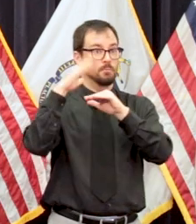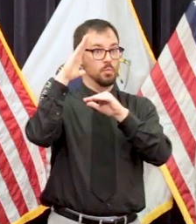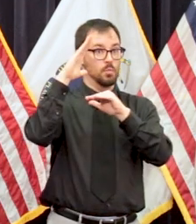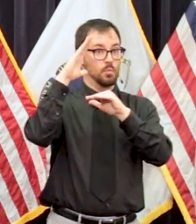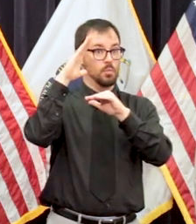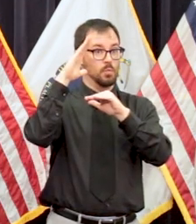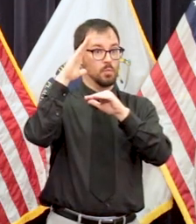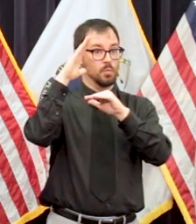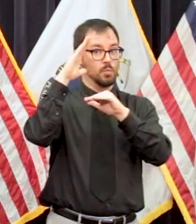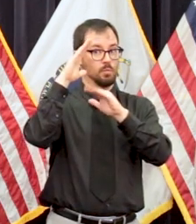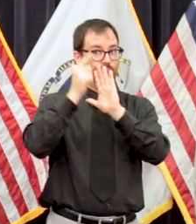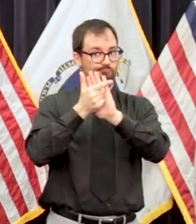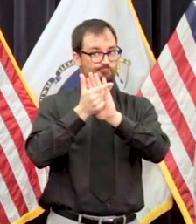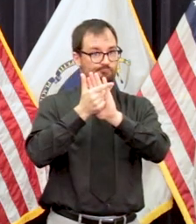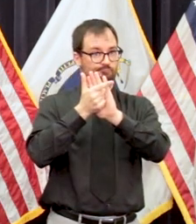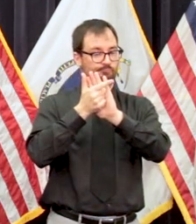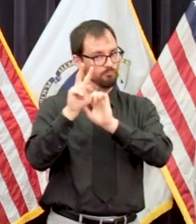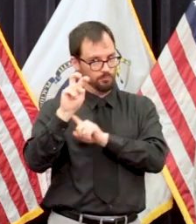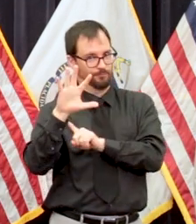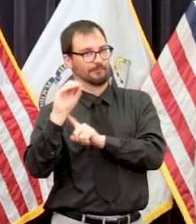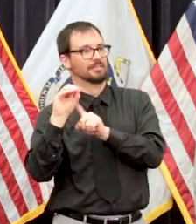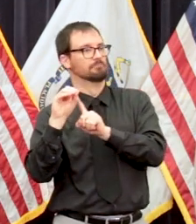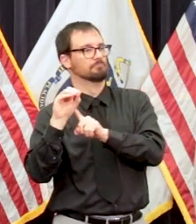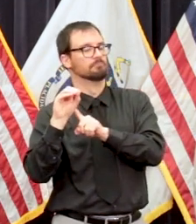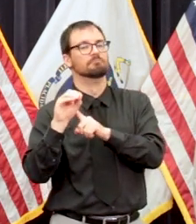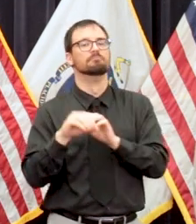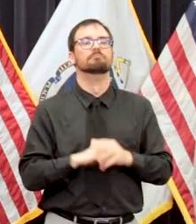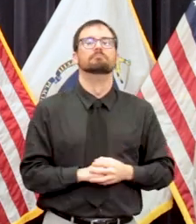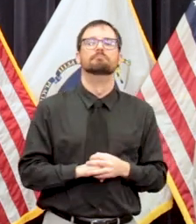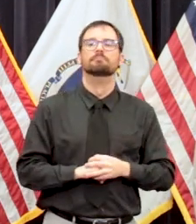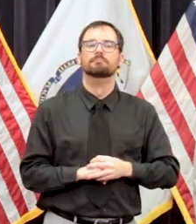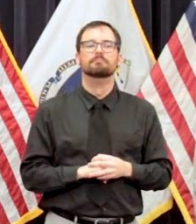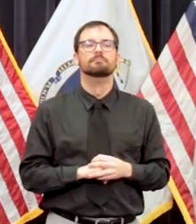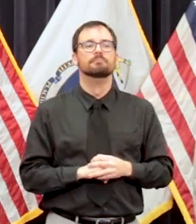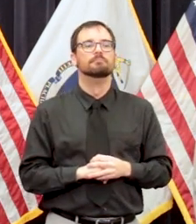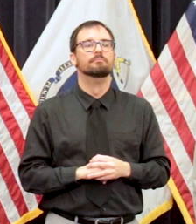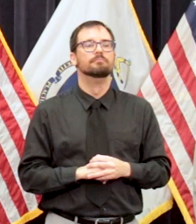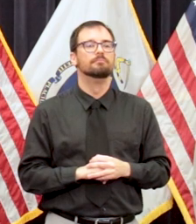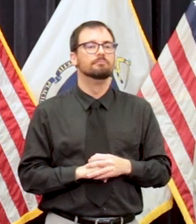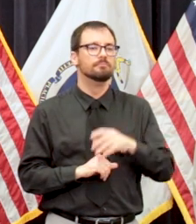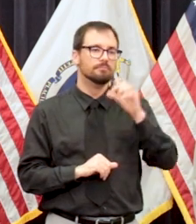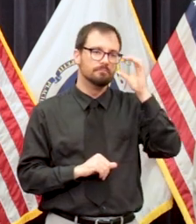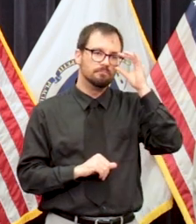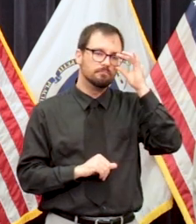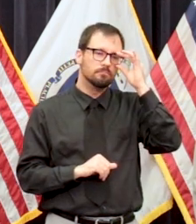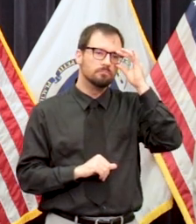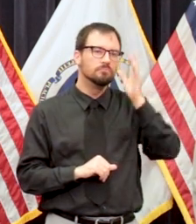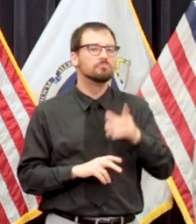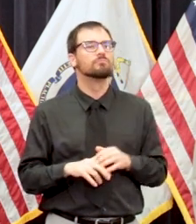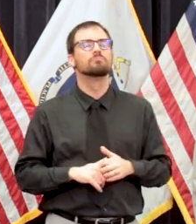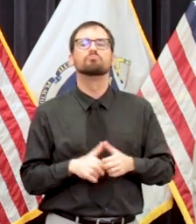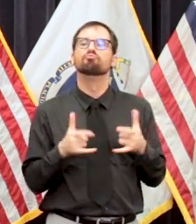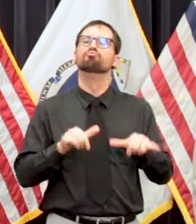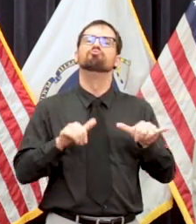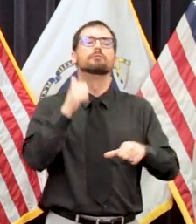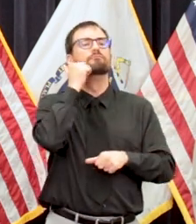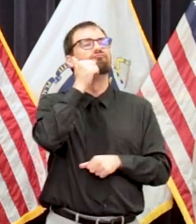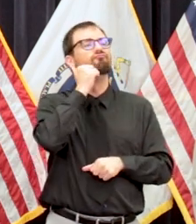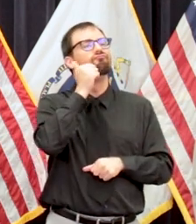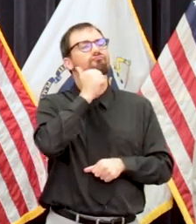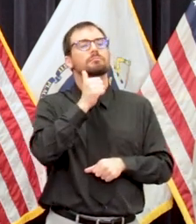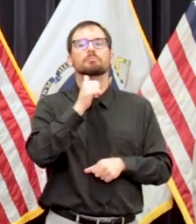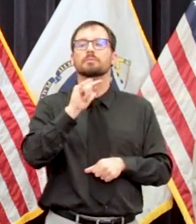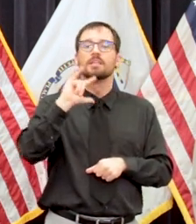space at the same time. This order does not apply to the normal operations at airports, bus and train stations,